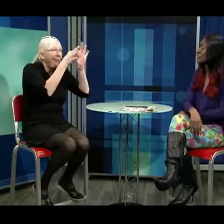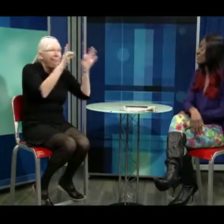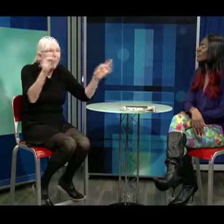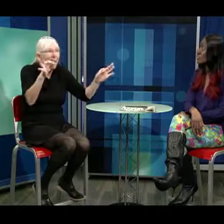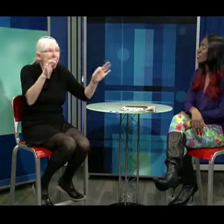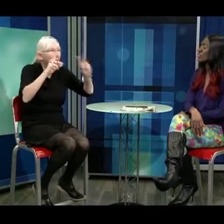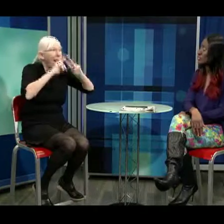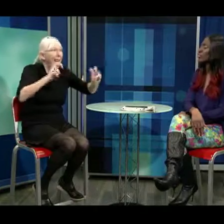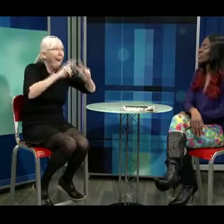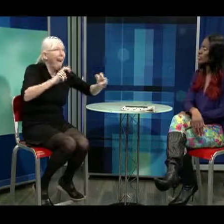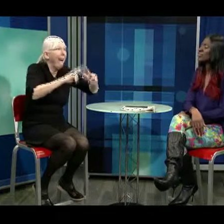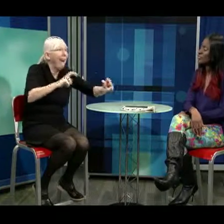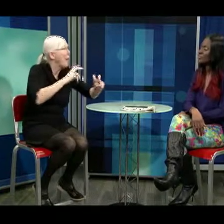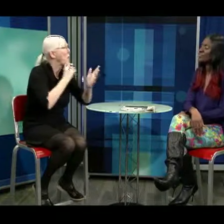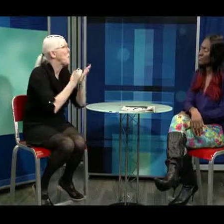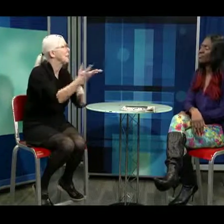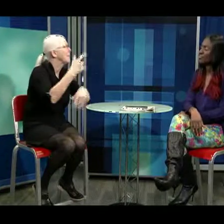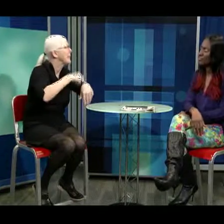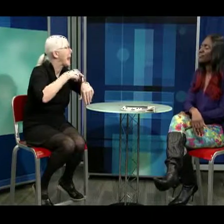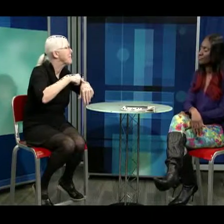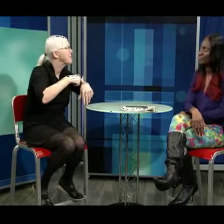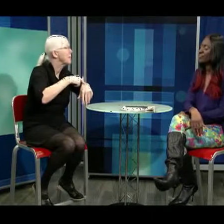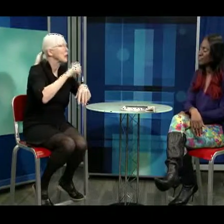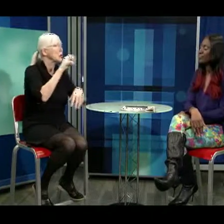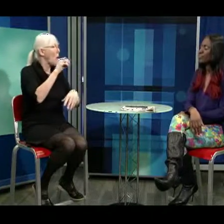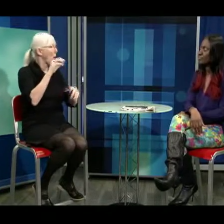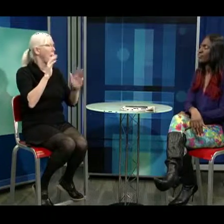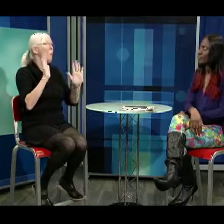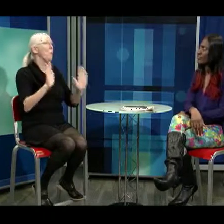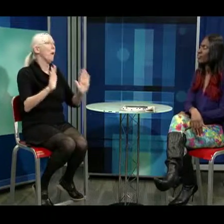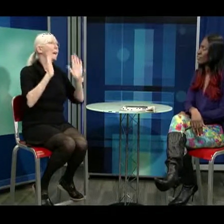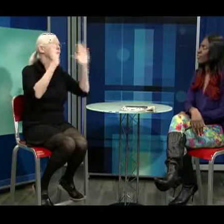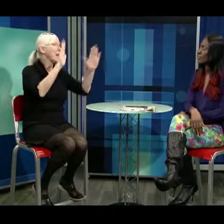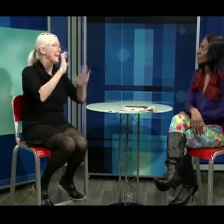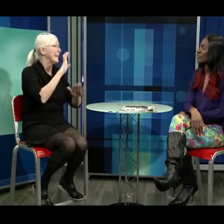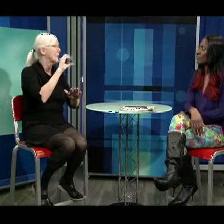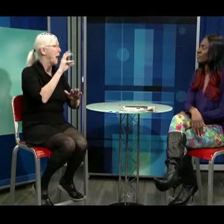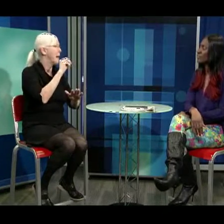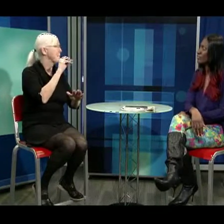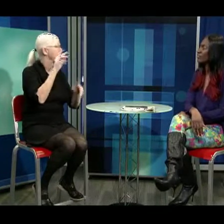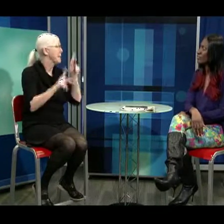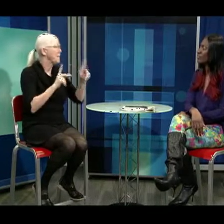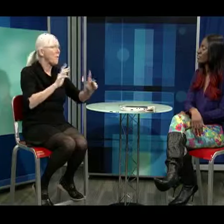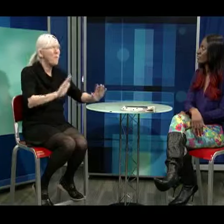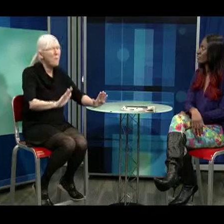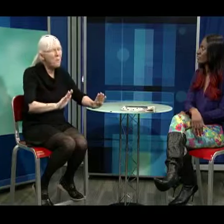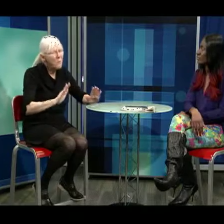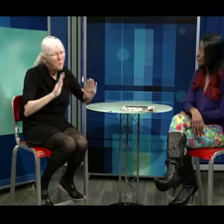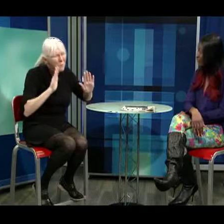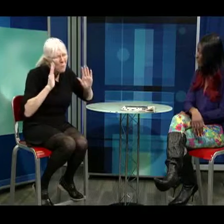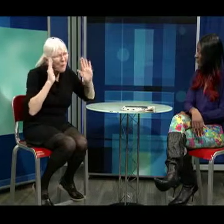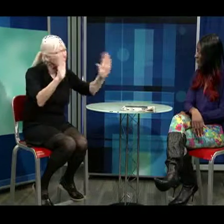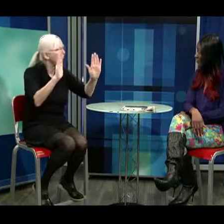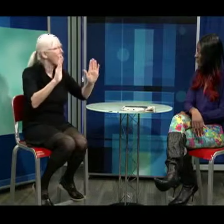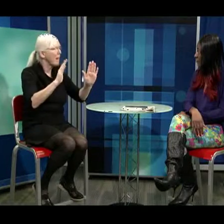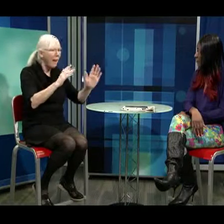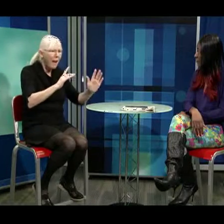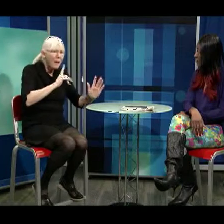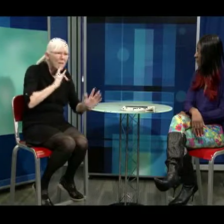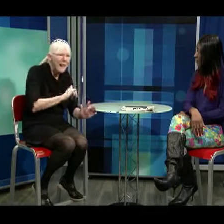you know, or another deaf person was panicking and, you know, they're actually pretty complex sentences that I would have to work out. But the e-comm people